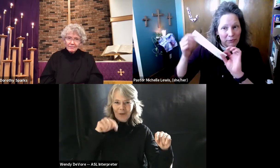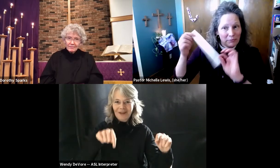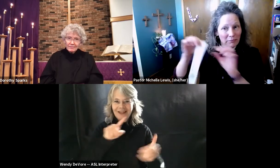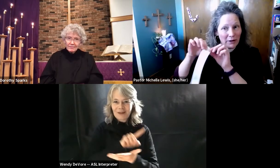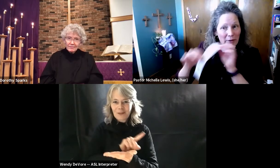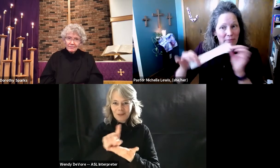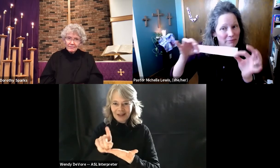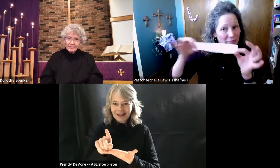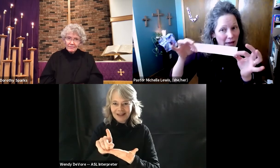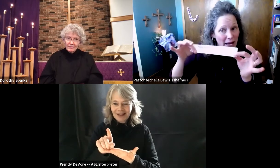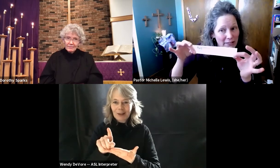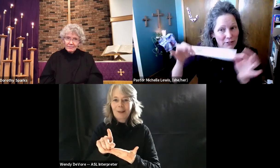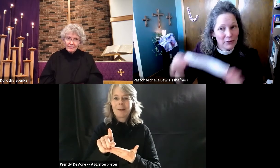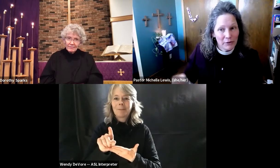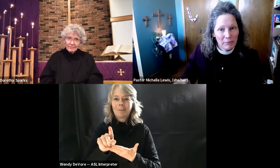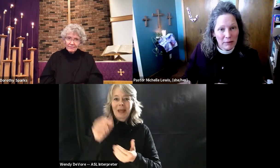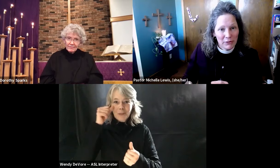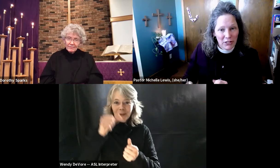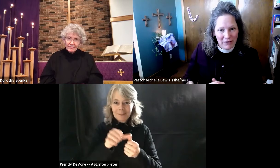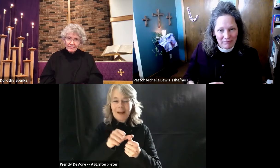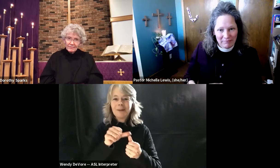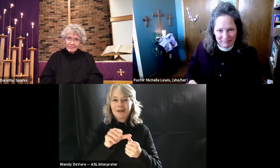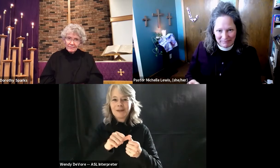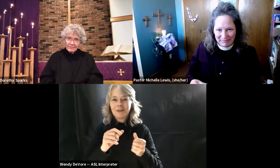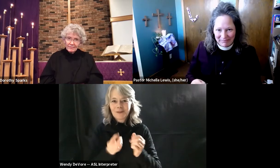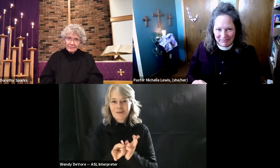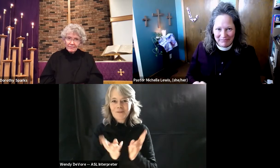you add to your paper chain.